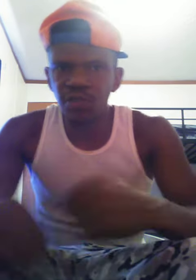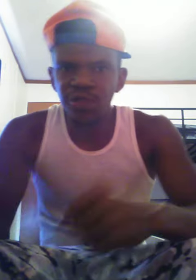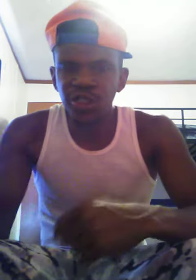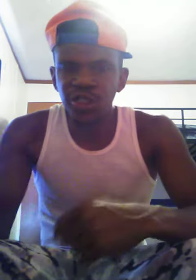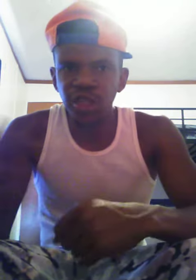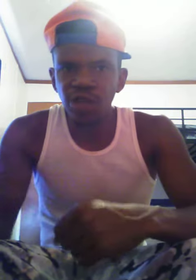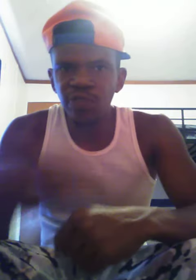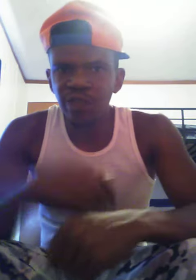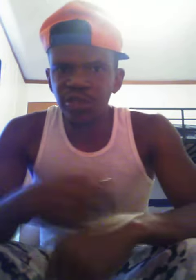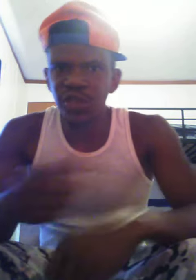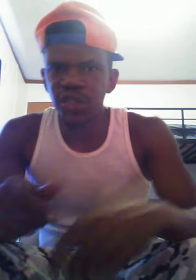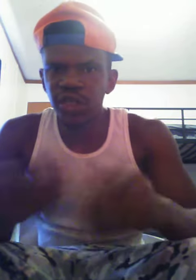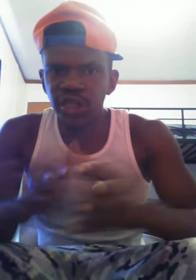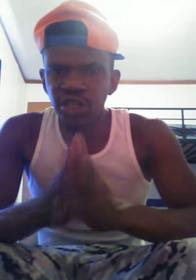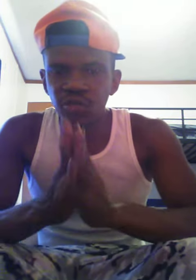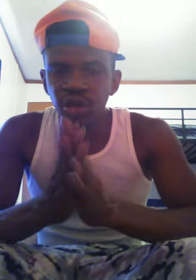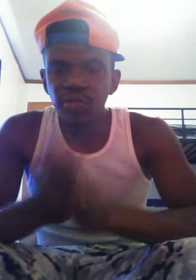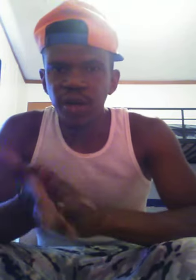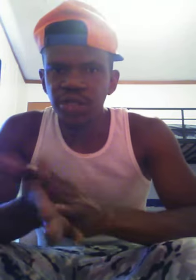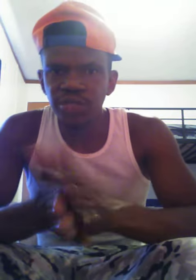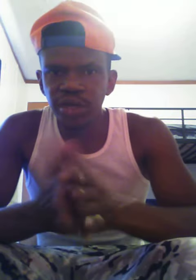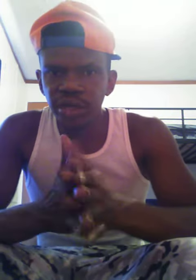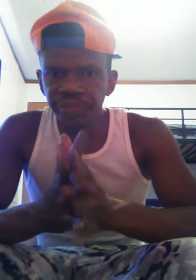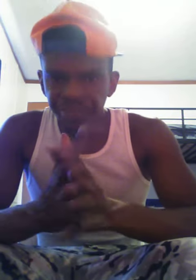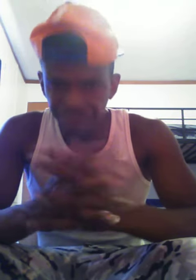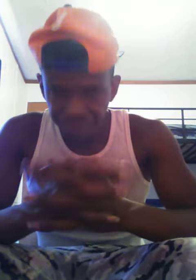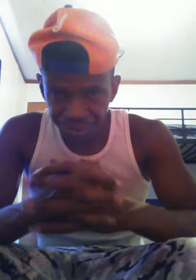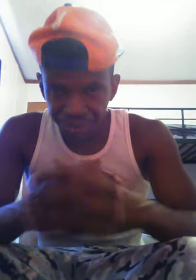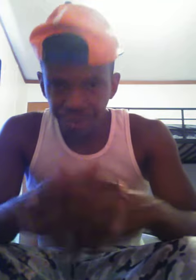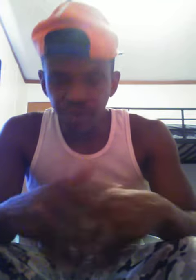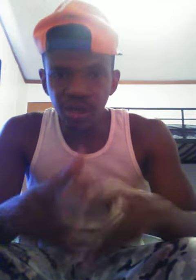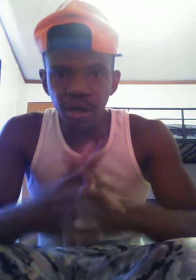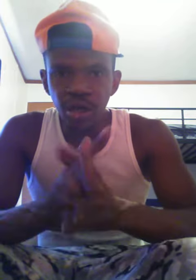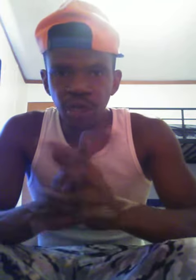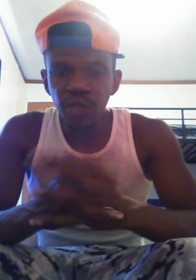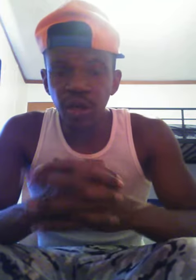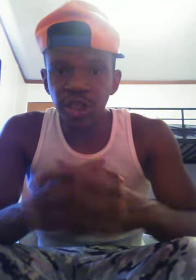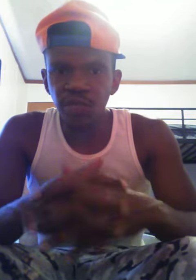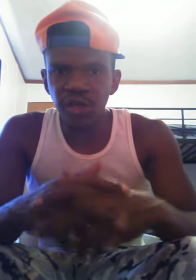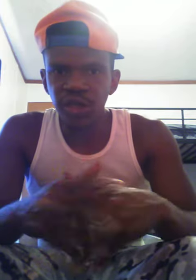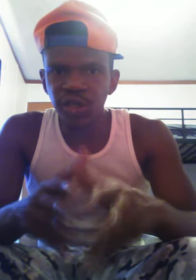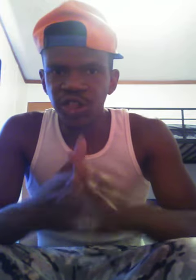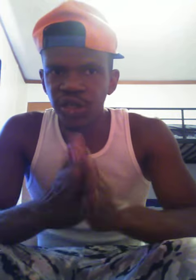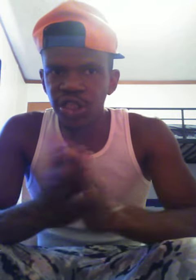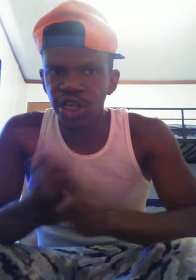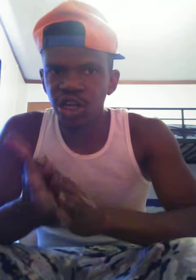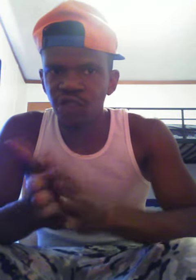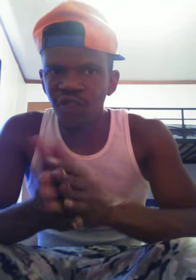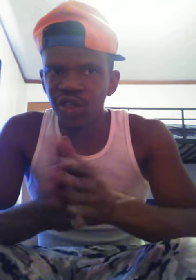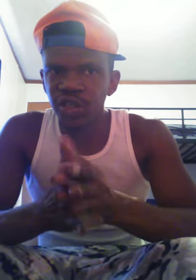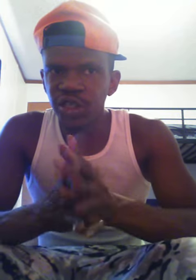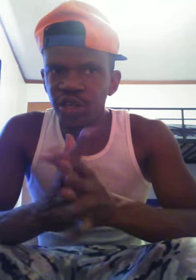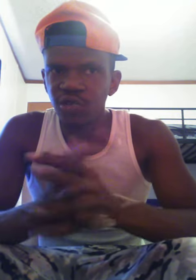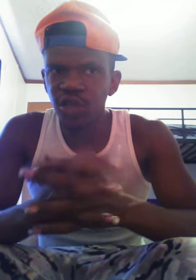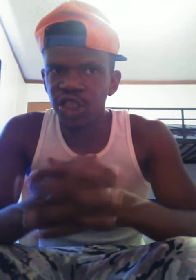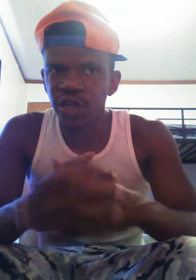me in the sea of refuge, Jesus, and they saw birds on my hand. Birds on my hand, Jesus, and glorify Jesus. And the choir shall have a